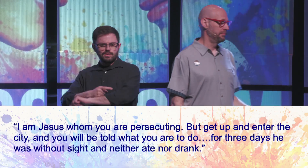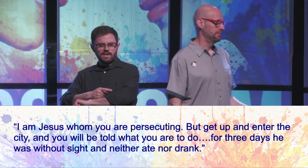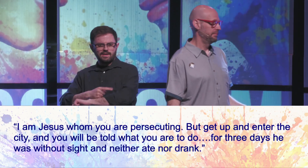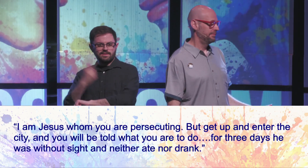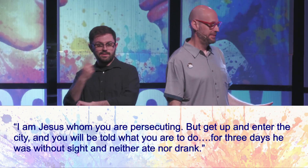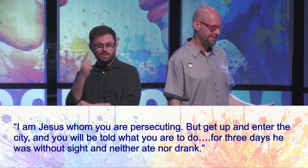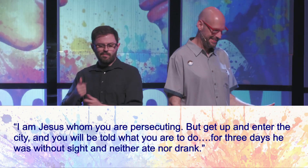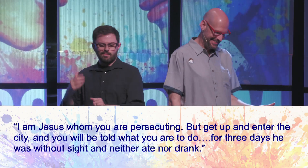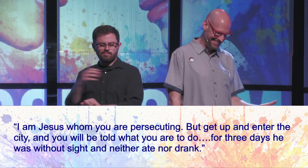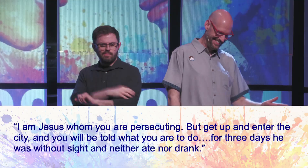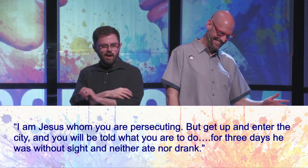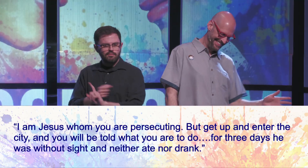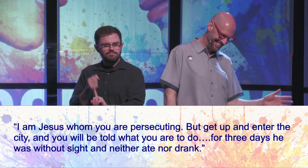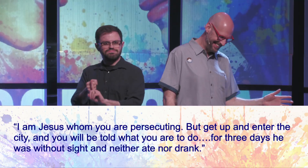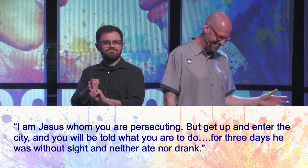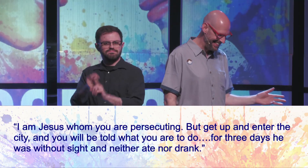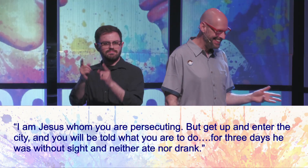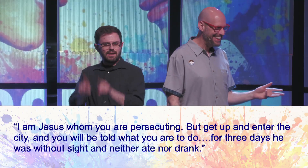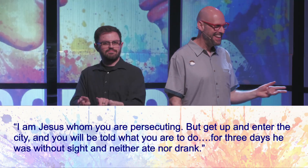him.